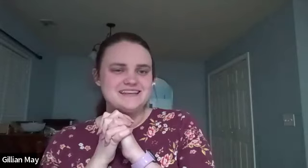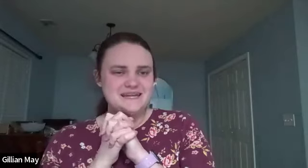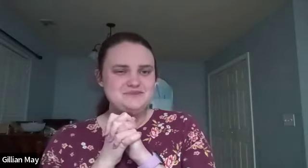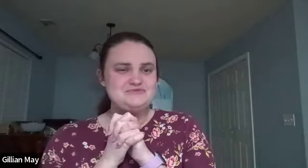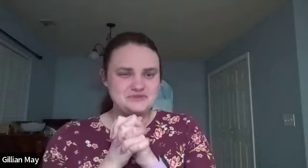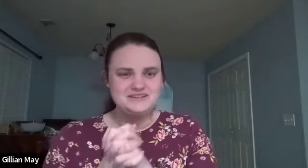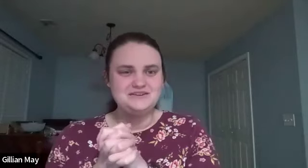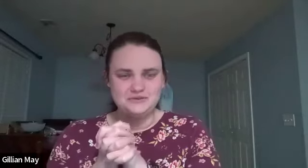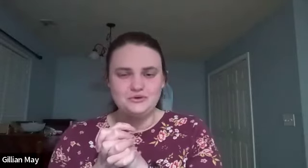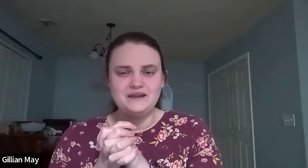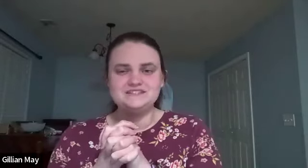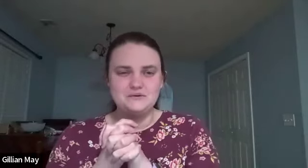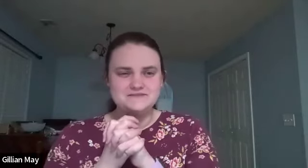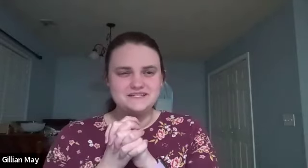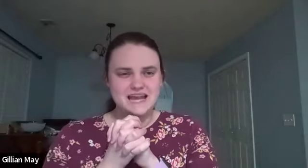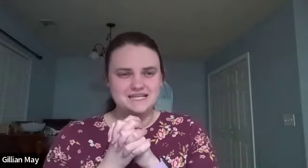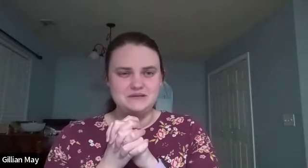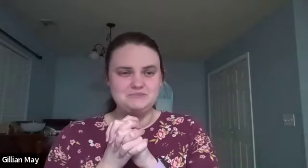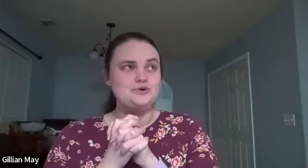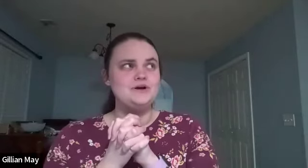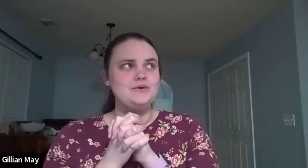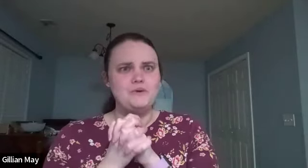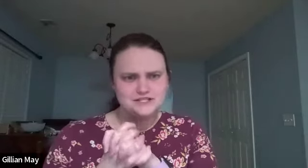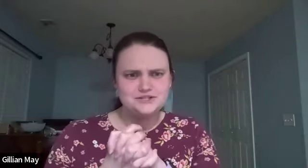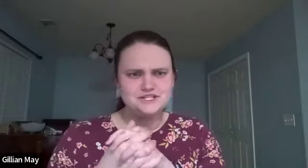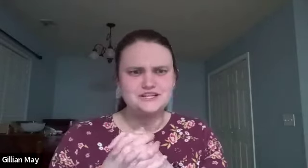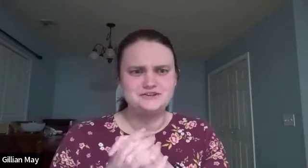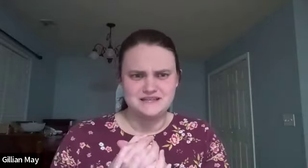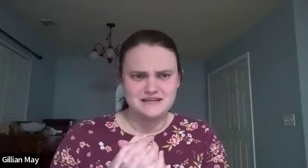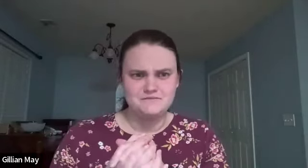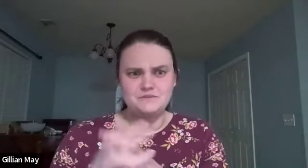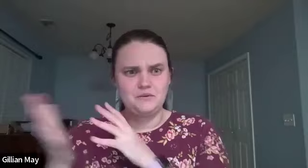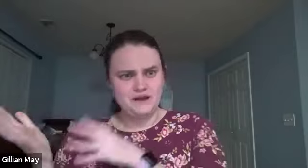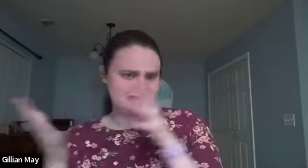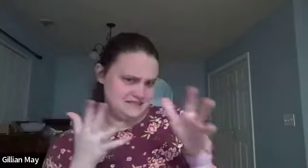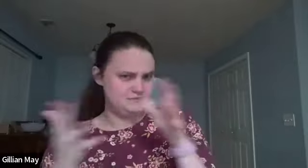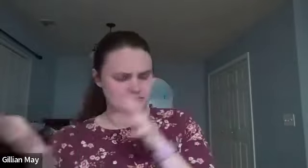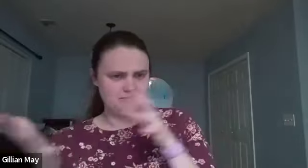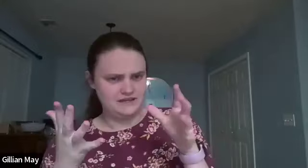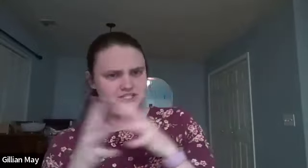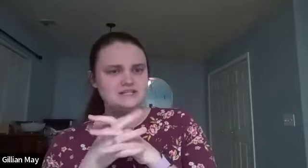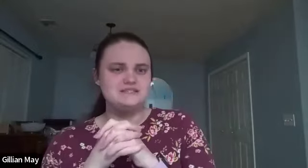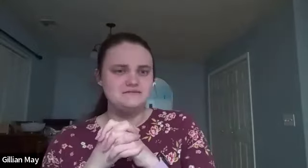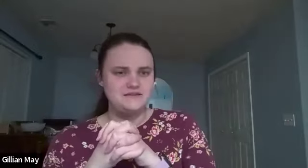names are really cool, and it's always fun to ask people, where'd you get your sign name from? Like, what is it in relation and stuff like